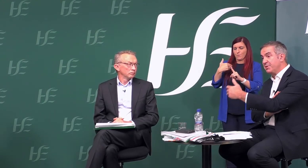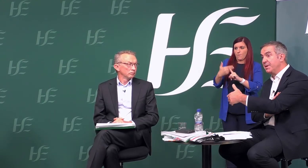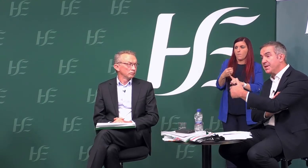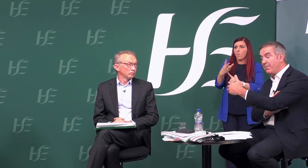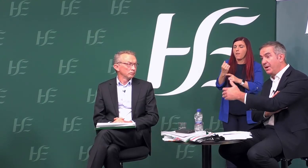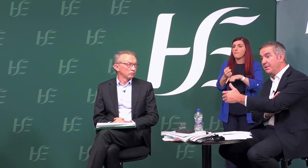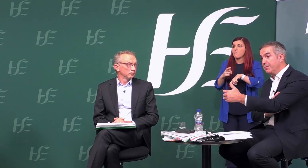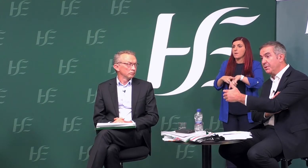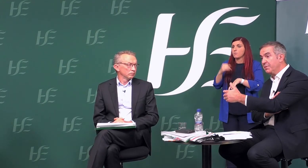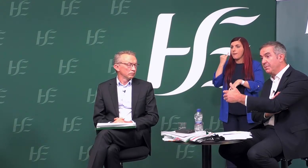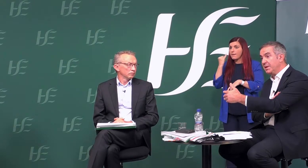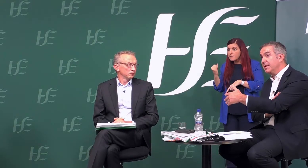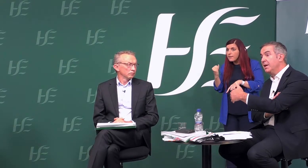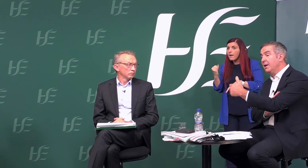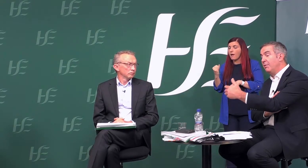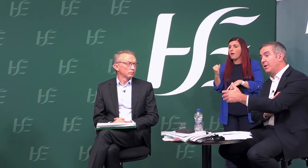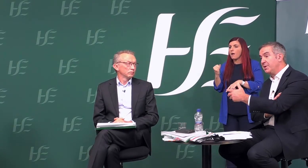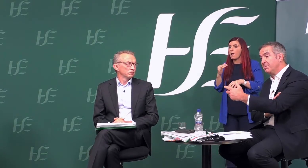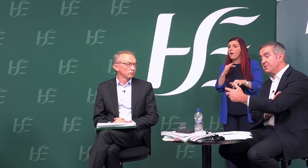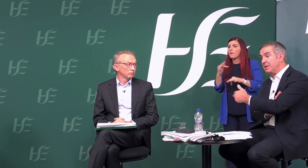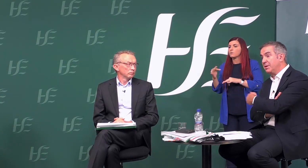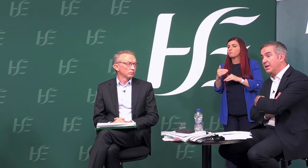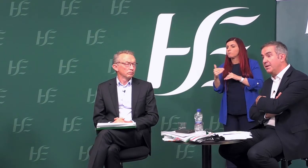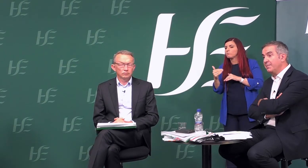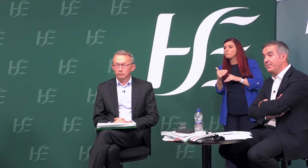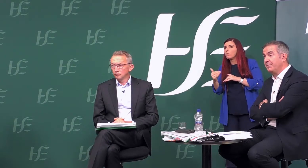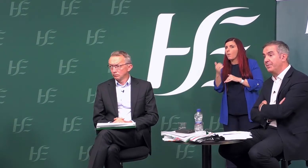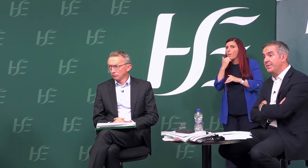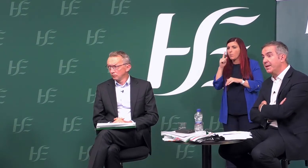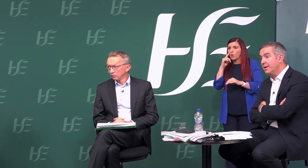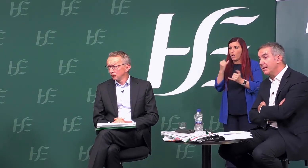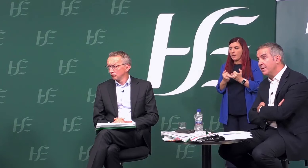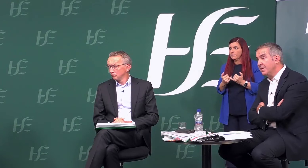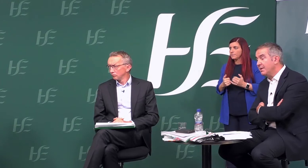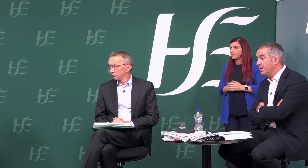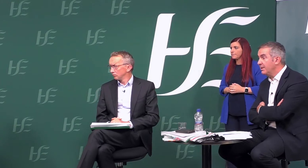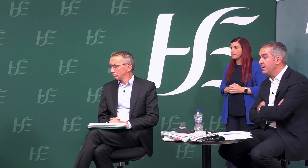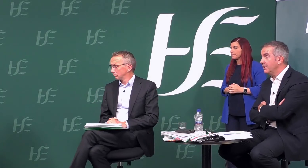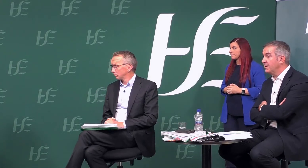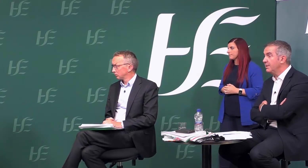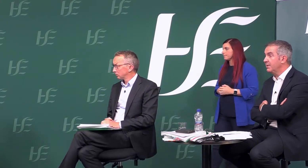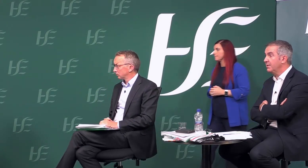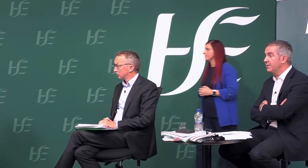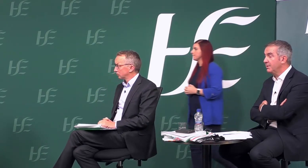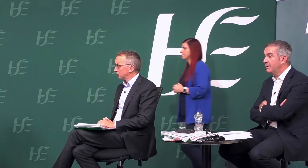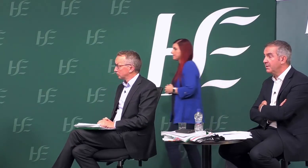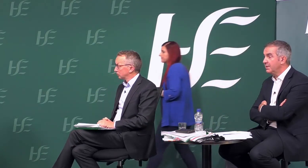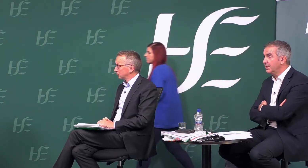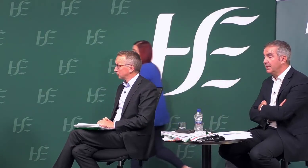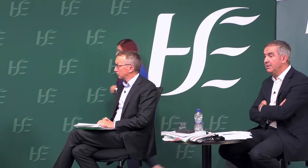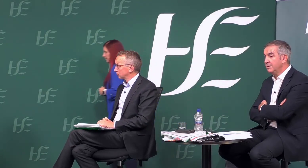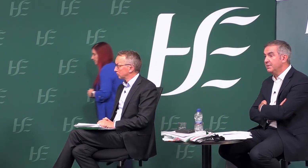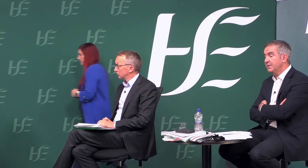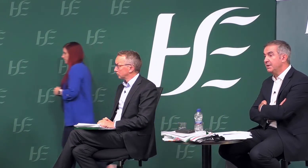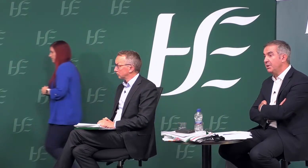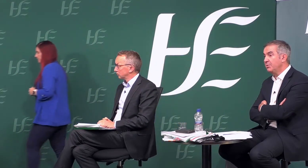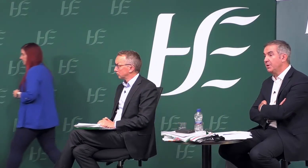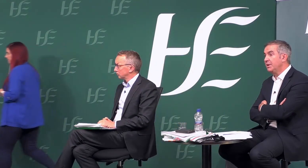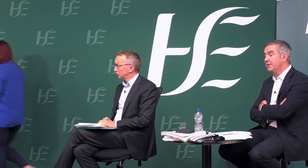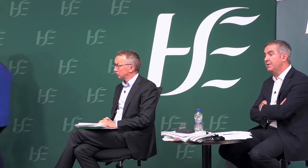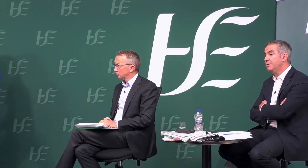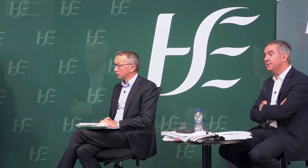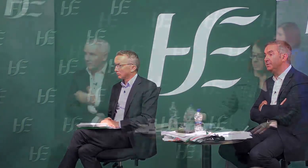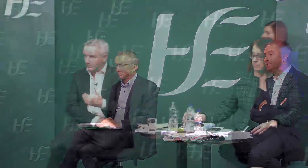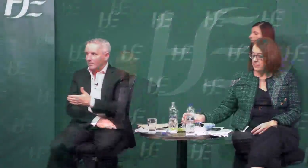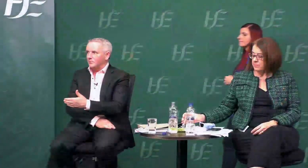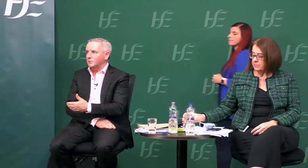sense, I suppose, when it's operating in full for a week, of what the numbers will look like. 30,000 people who have registered their antigen test with us